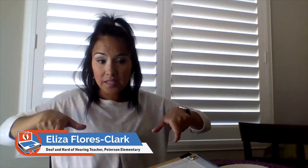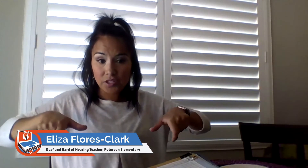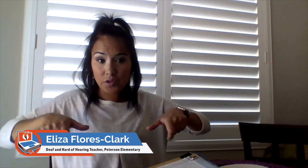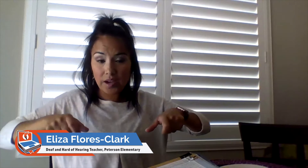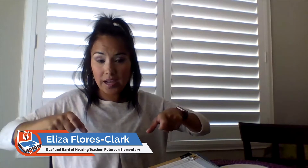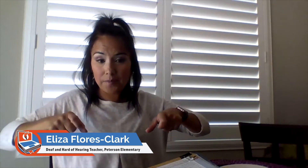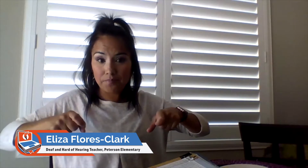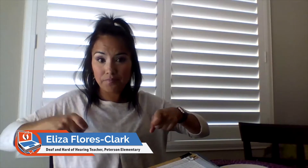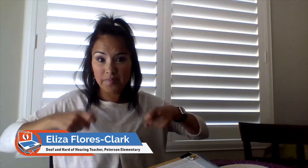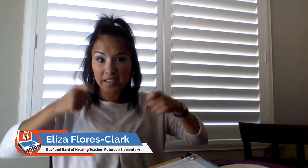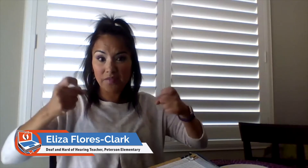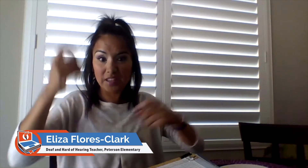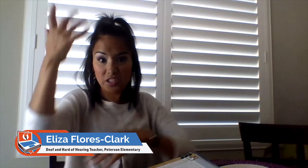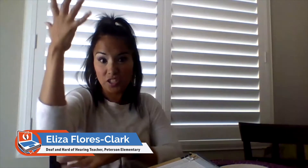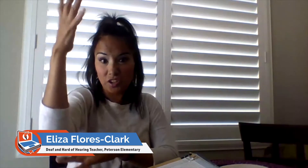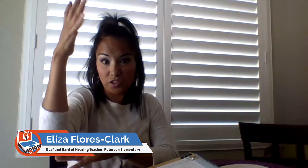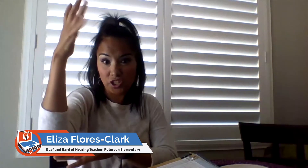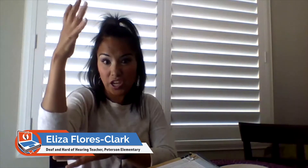to give us, the shade.